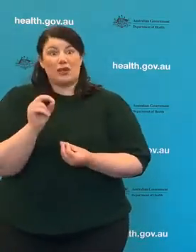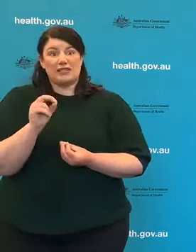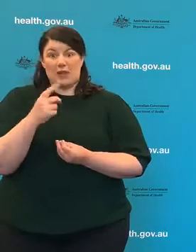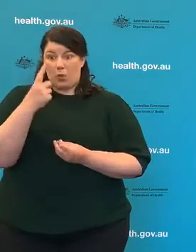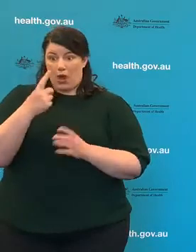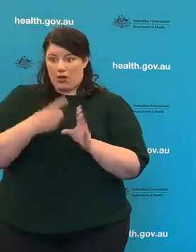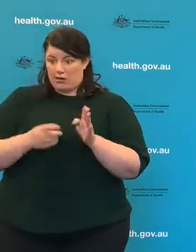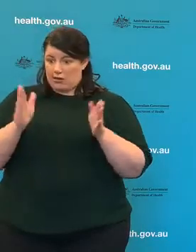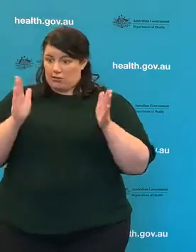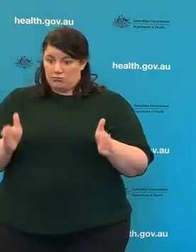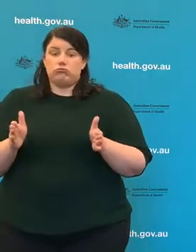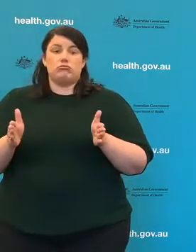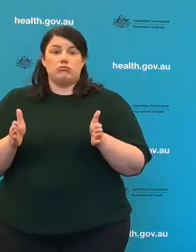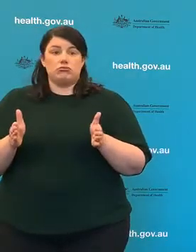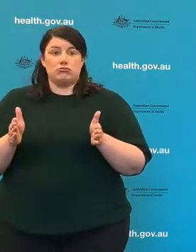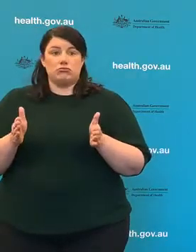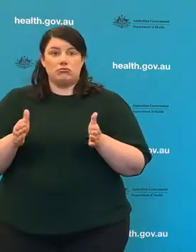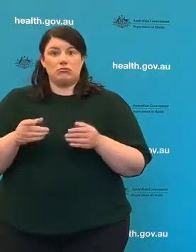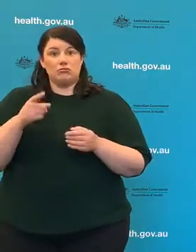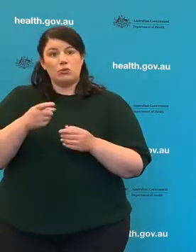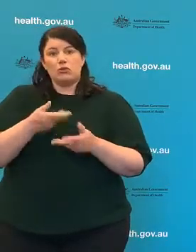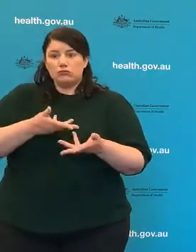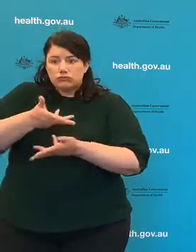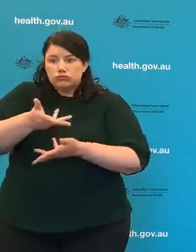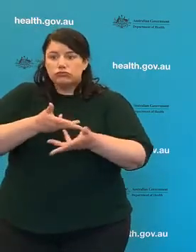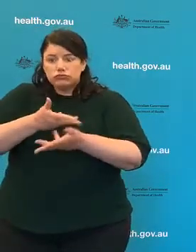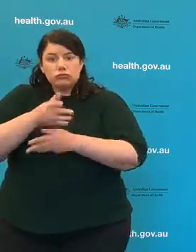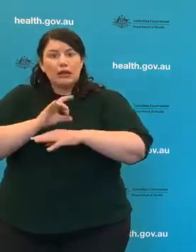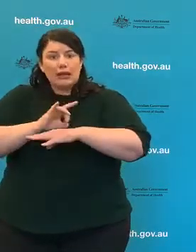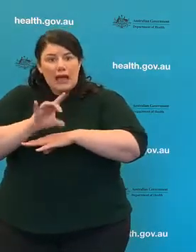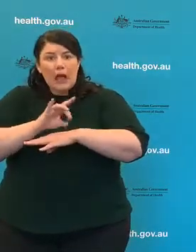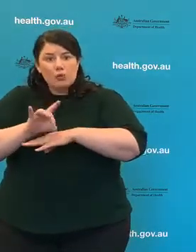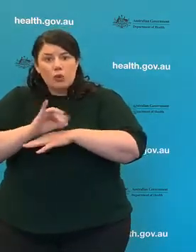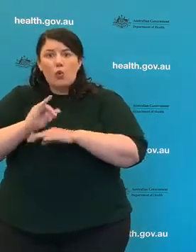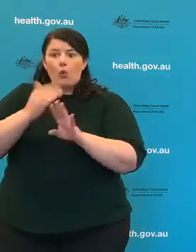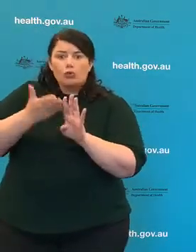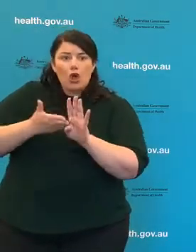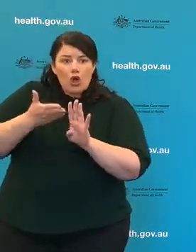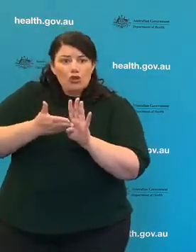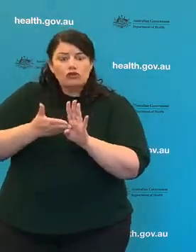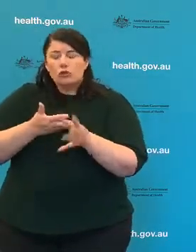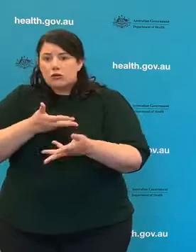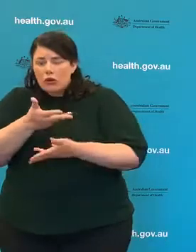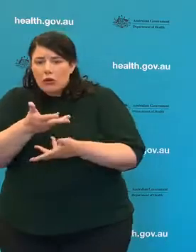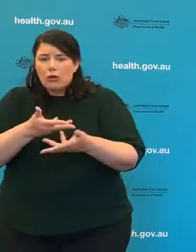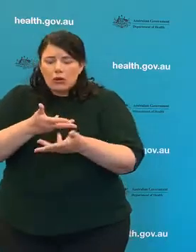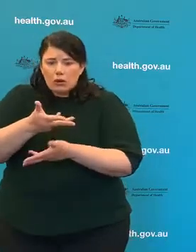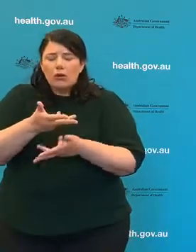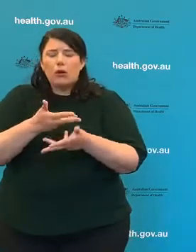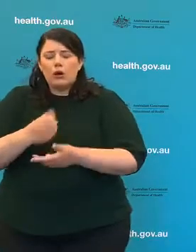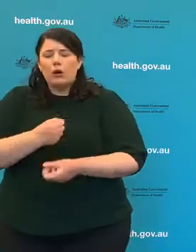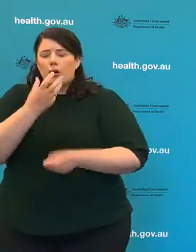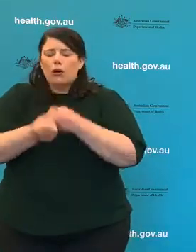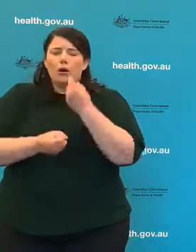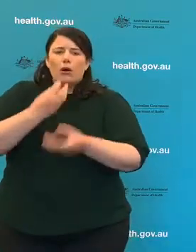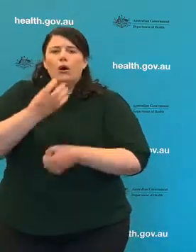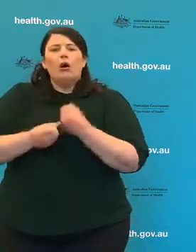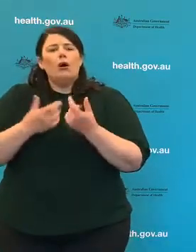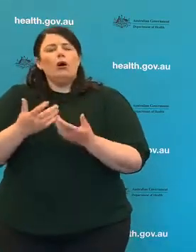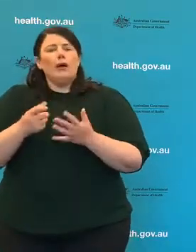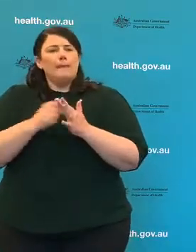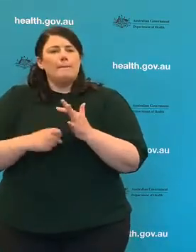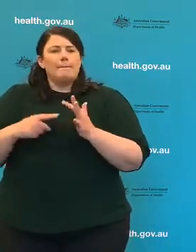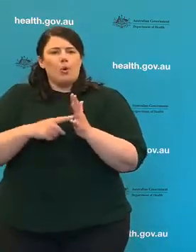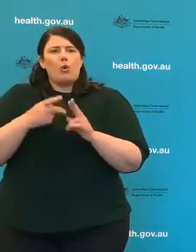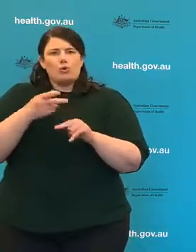year, and being in touch with someone who is a qualified clinical psychologist, it's a really important way to assist